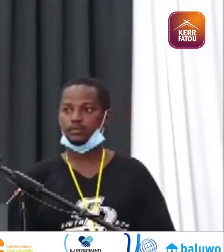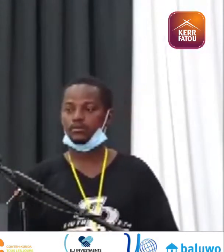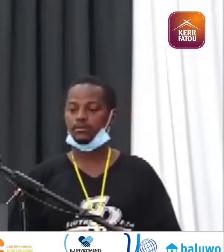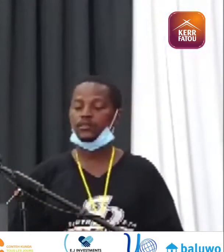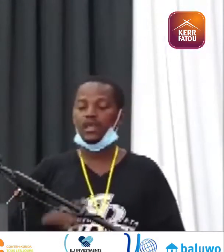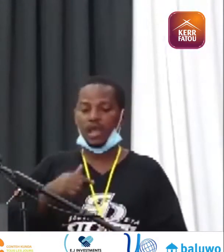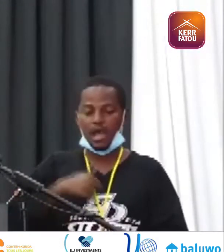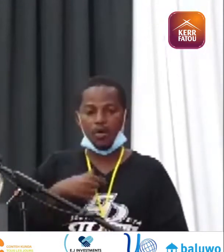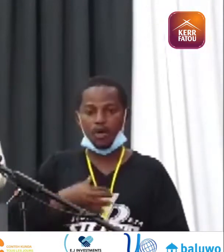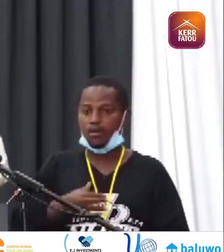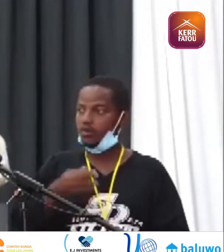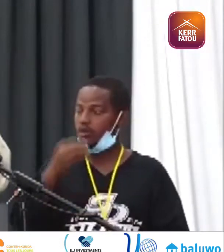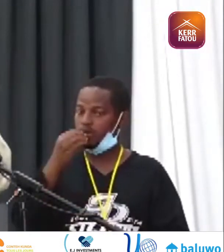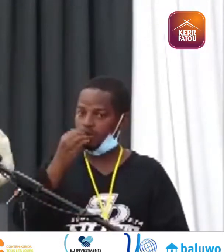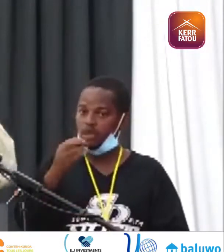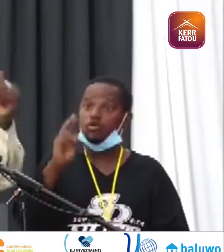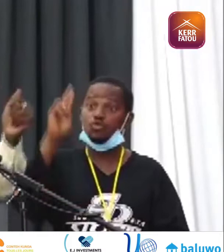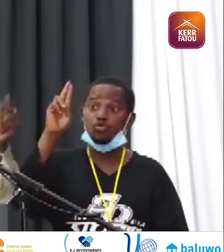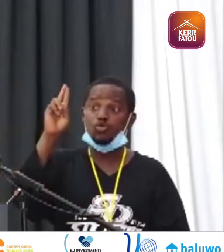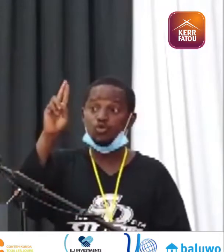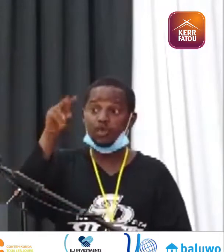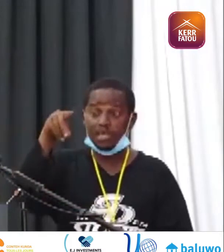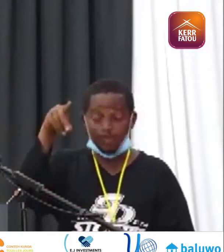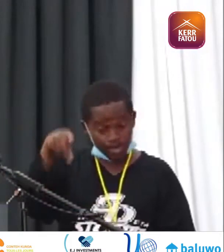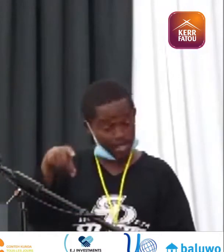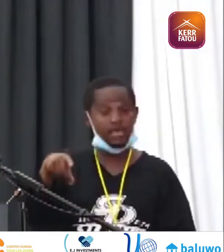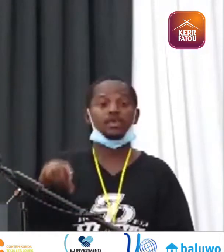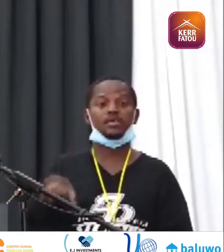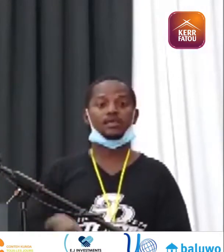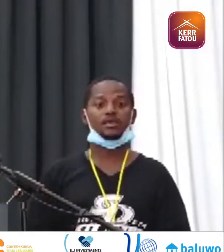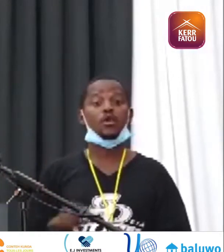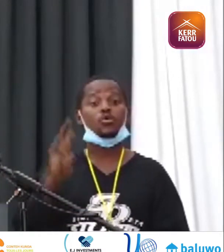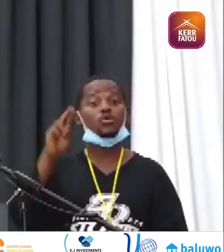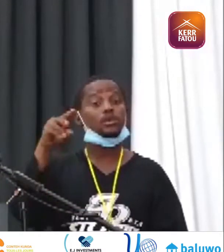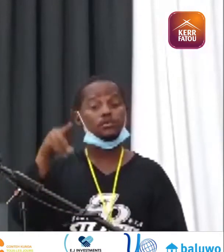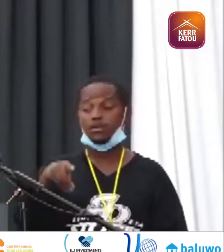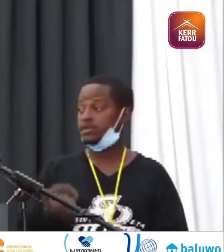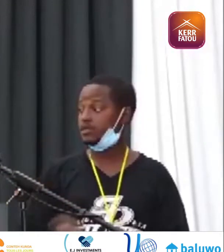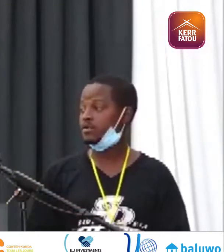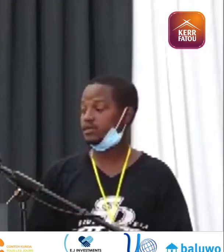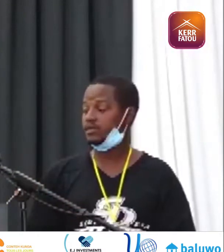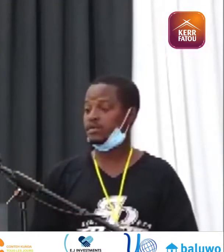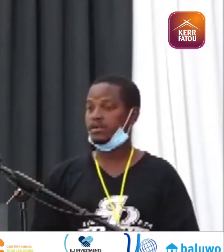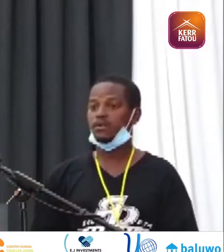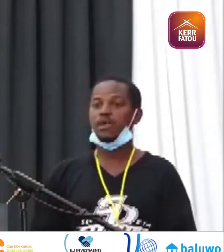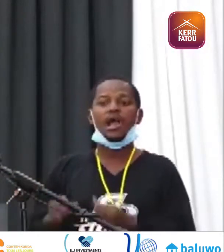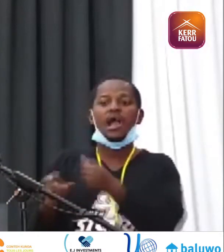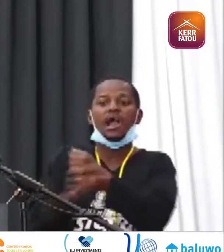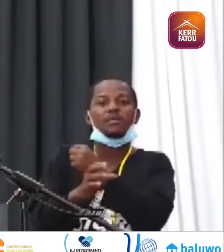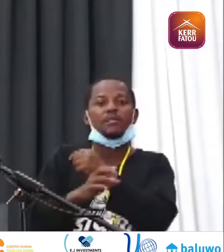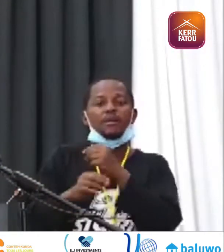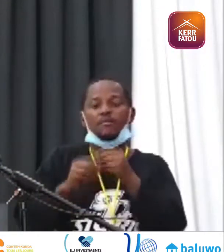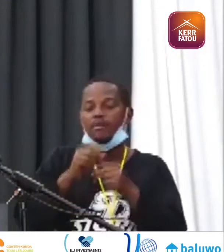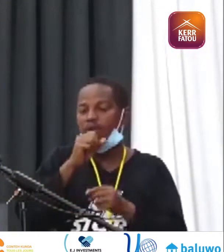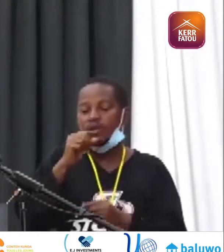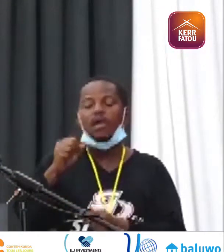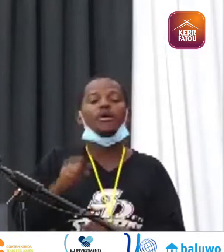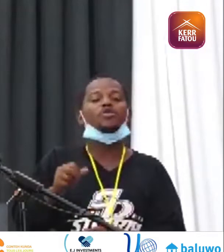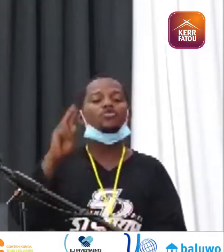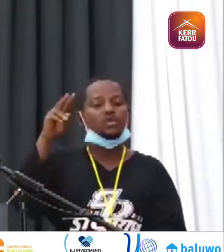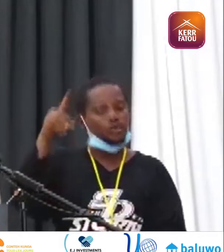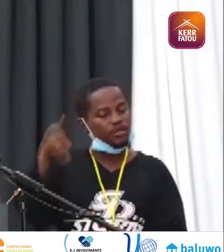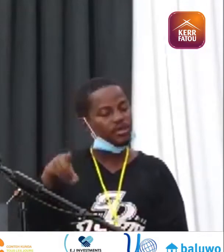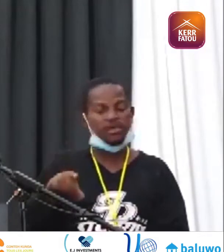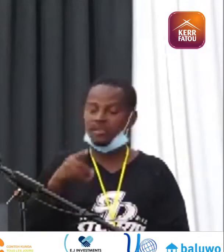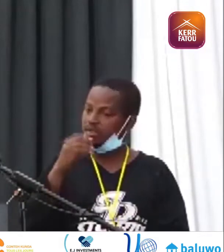So I want you to say, it's the UDP. I'm not Kasamasko, but I want you to sing UDP